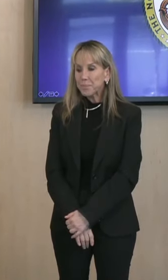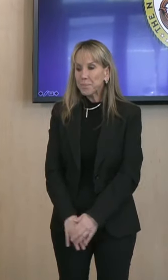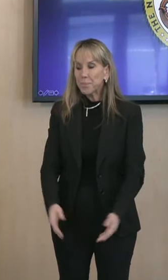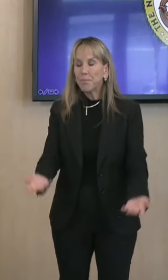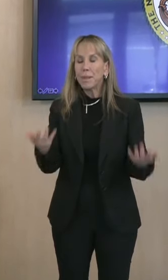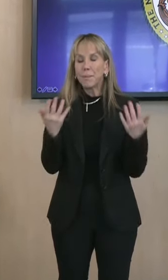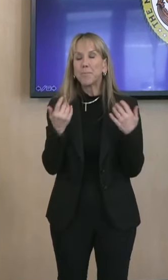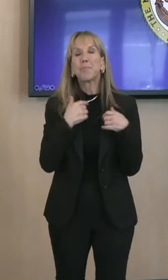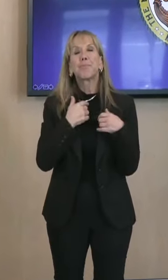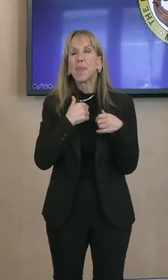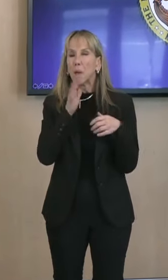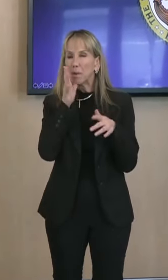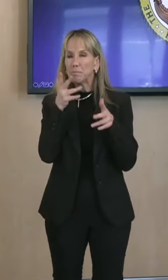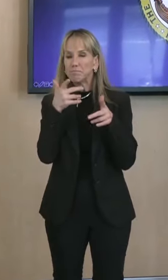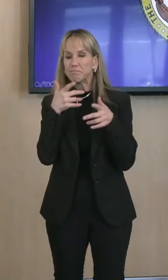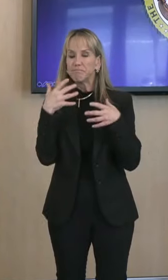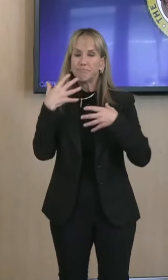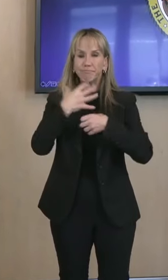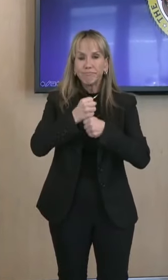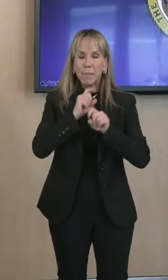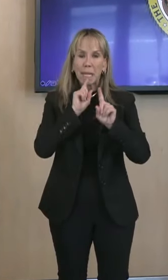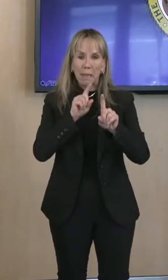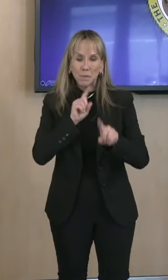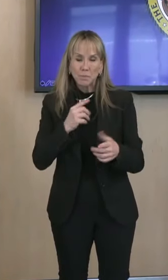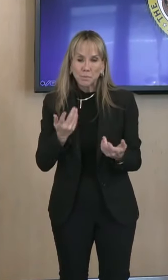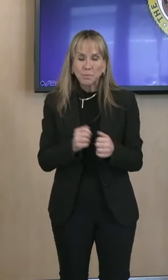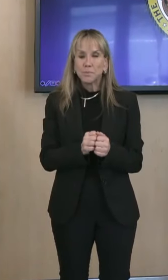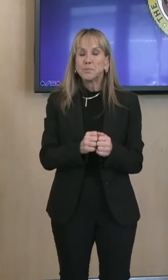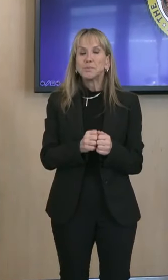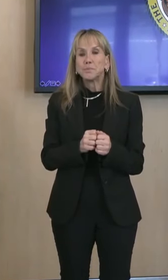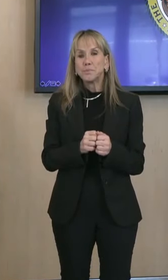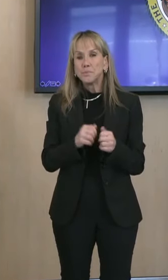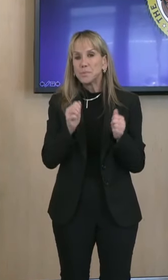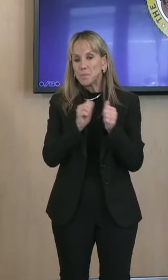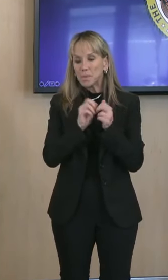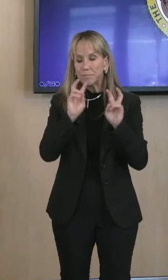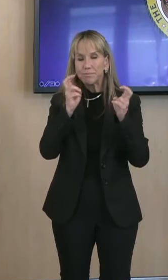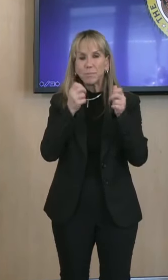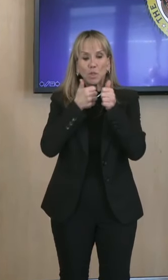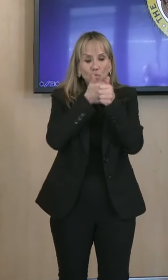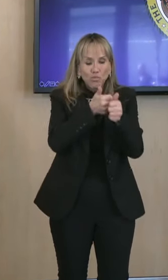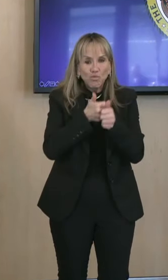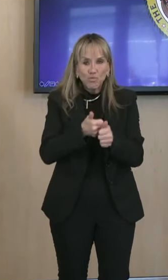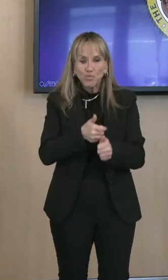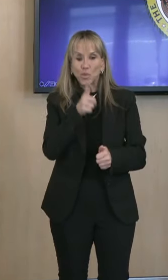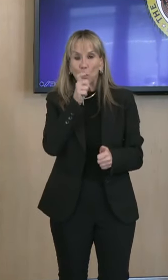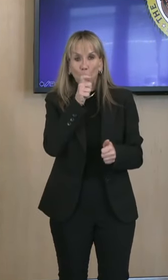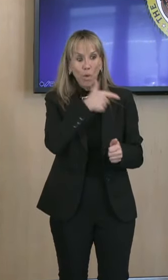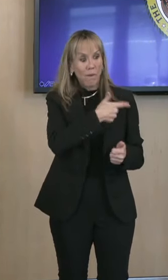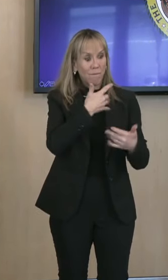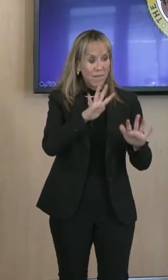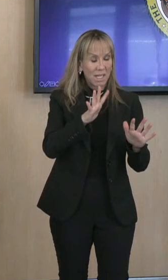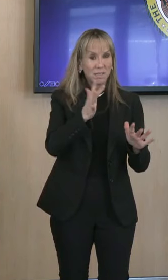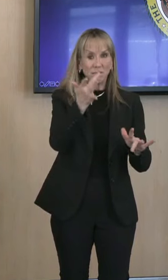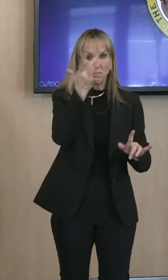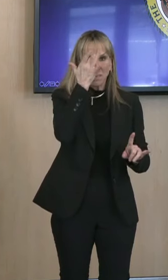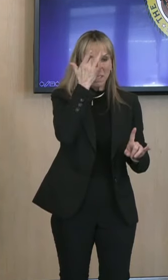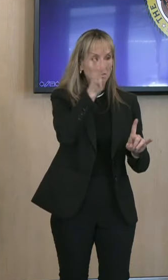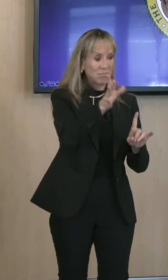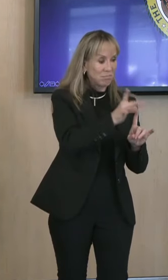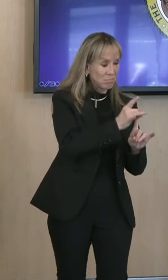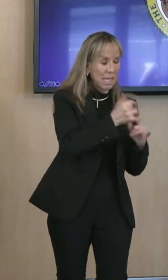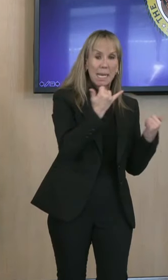I will just quickly answer the aspect with regard to tracking those who have recovered. I think we